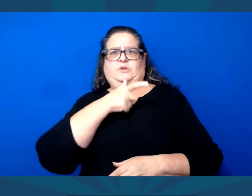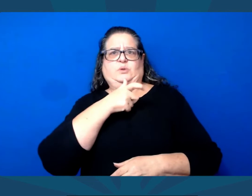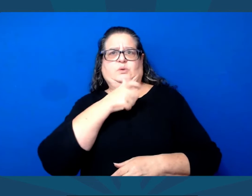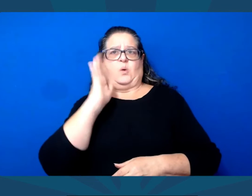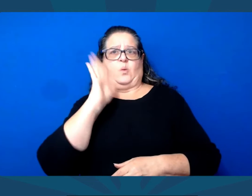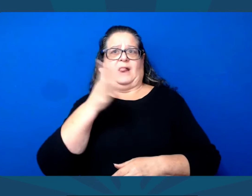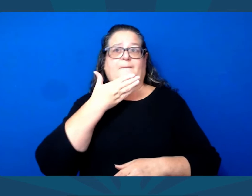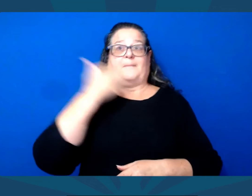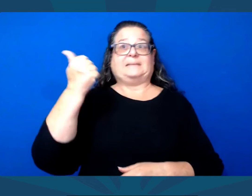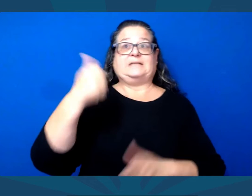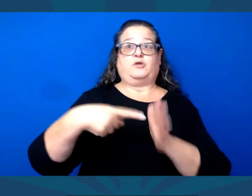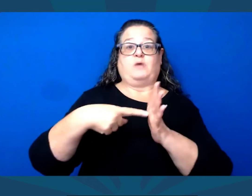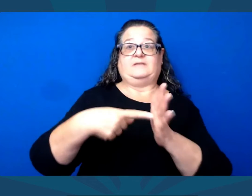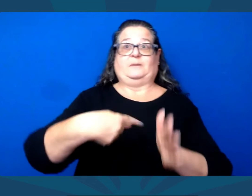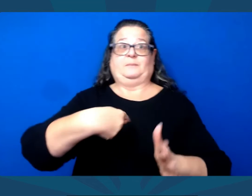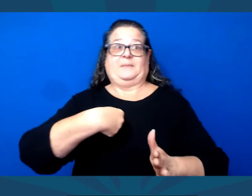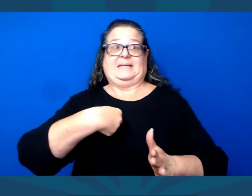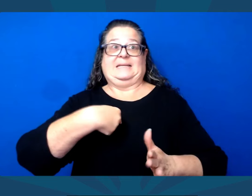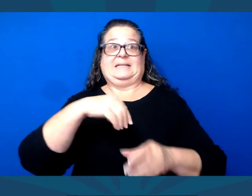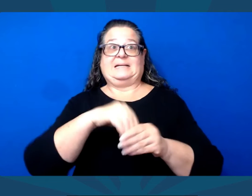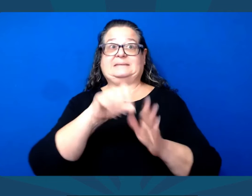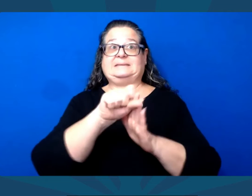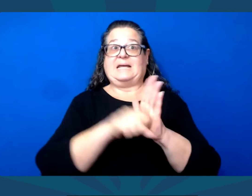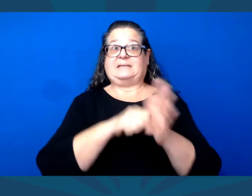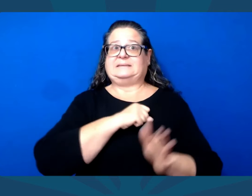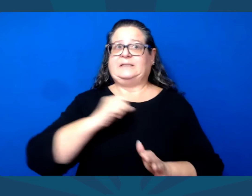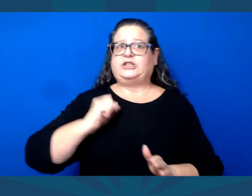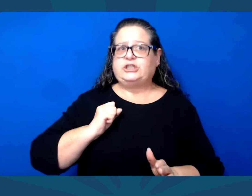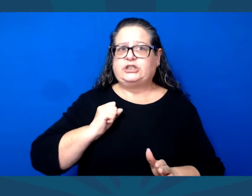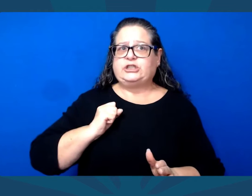who will best represent me in the state Senate?